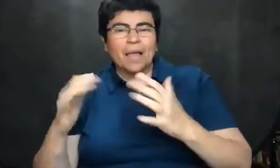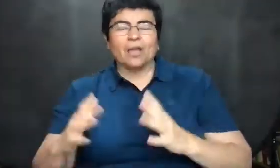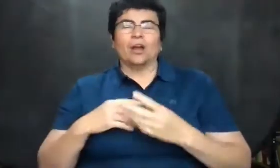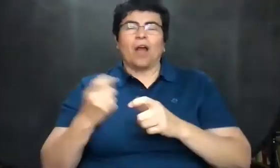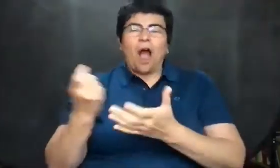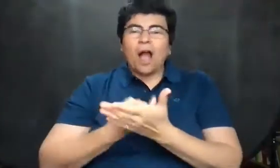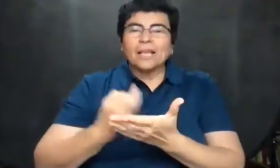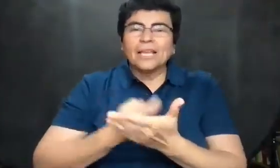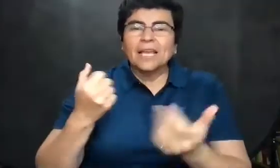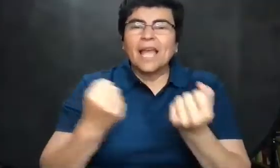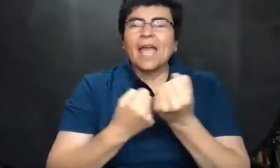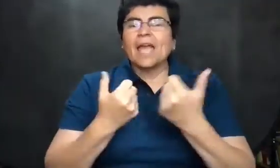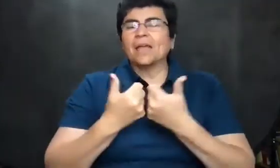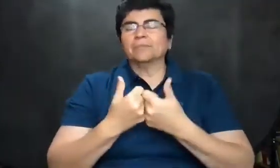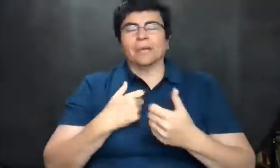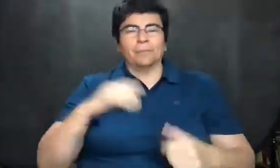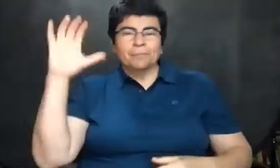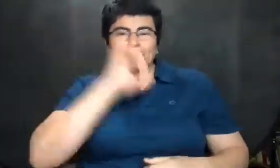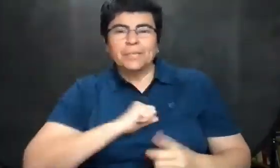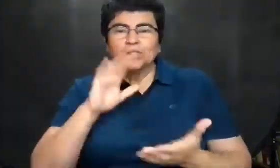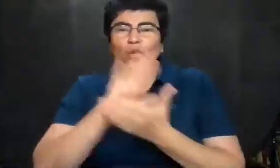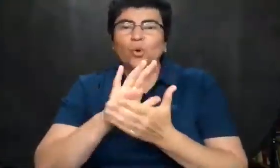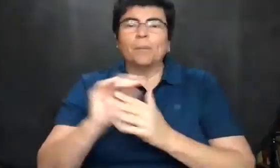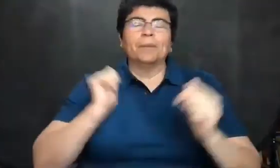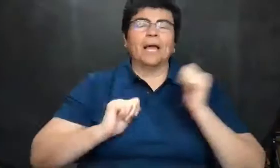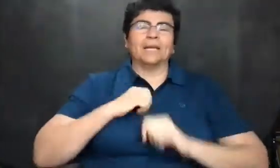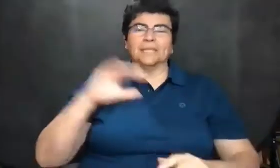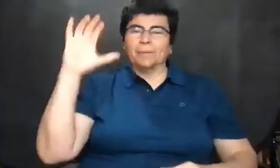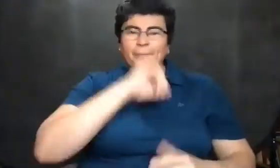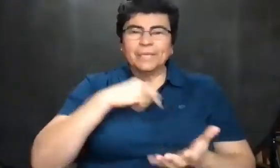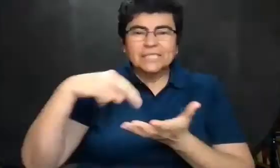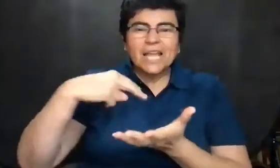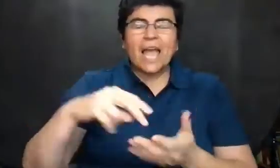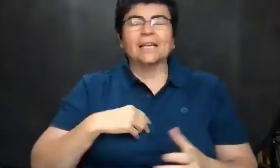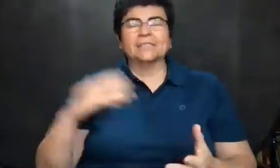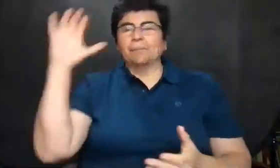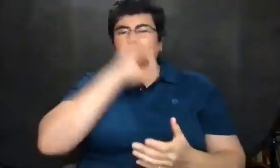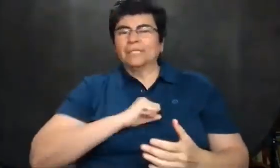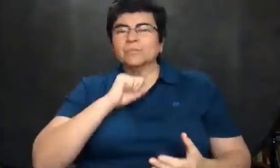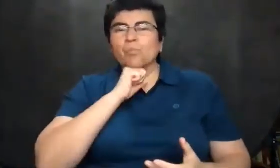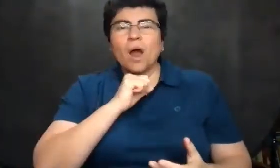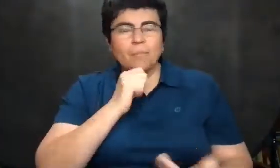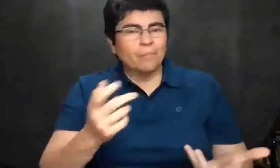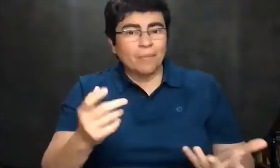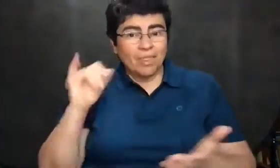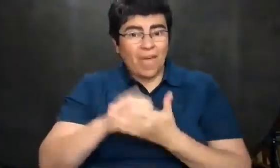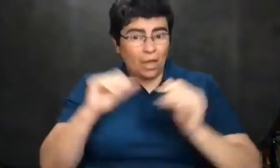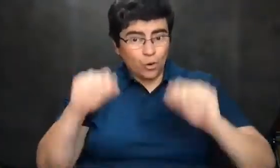he missed the school plays. He missed the dance, you know, he missed the prom. You don't get that stuff back. You can't get that stuff